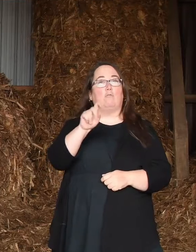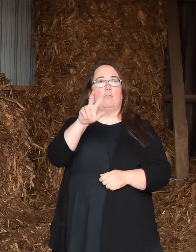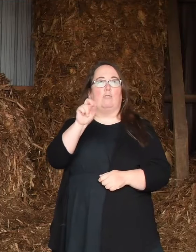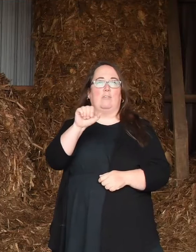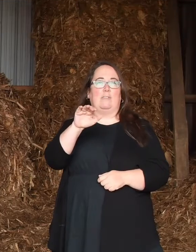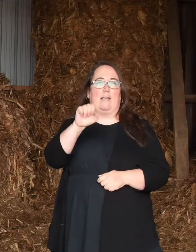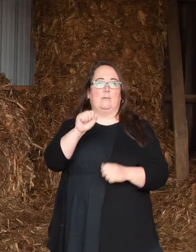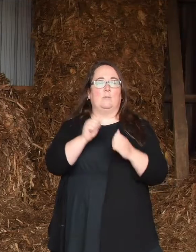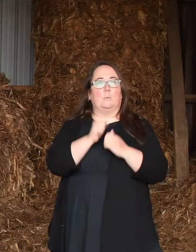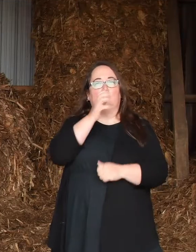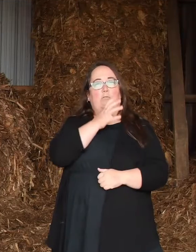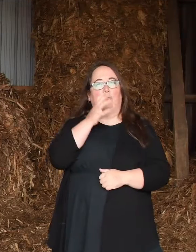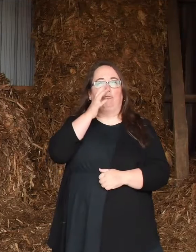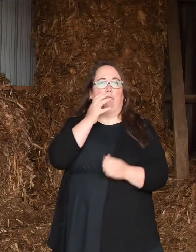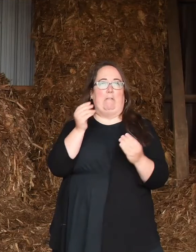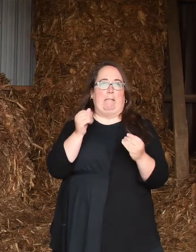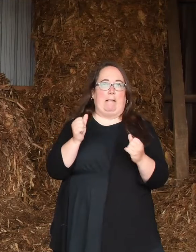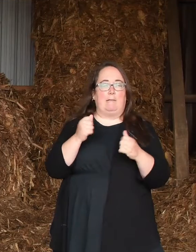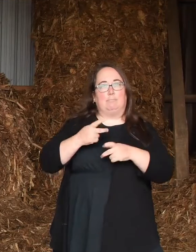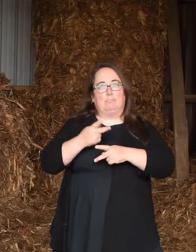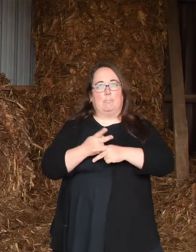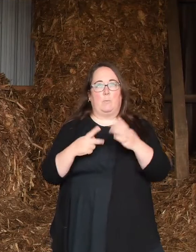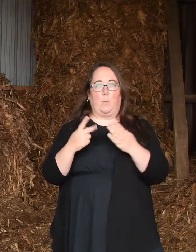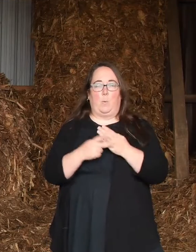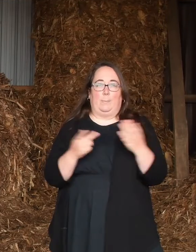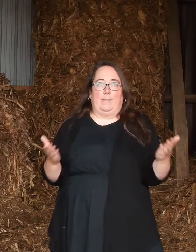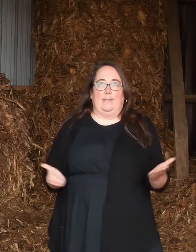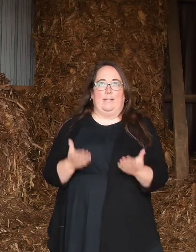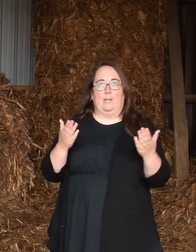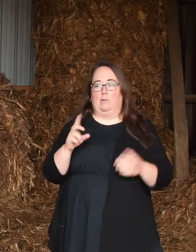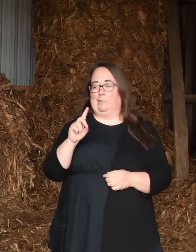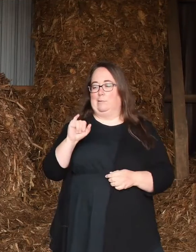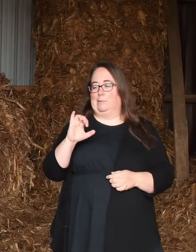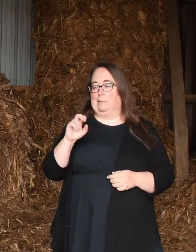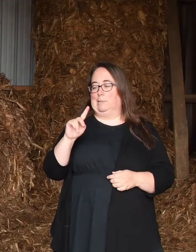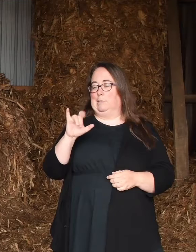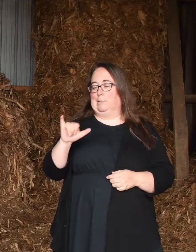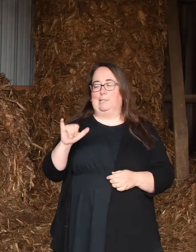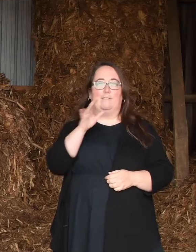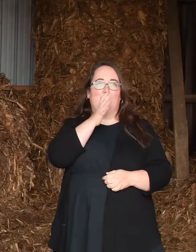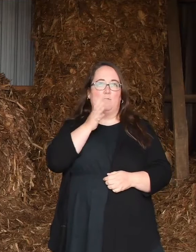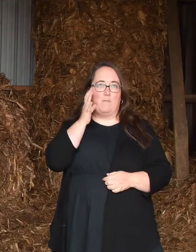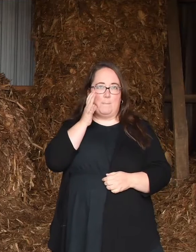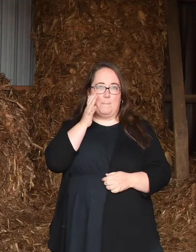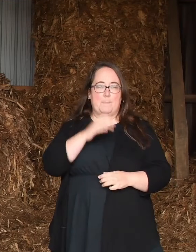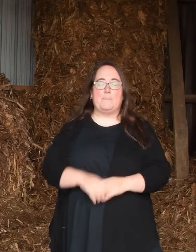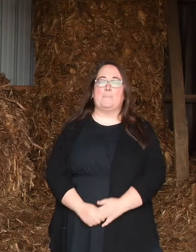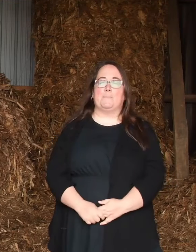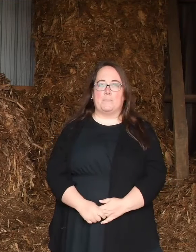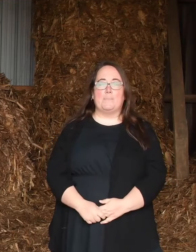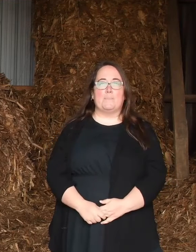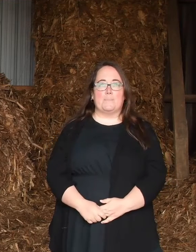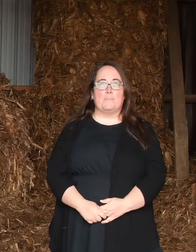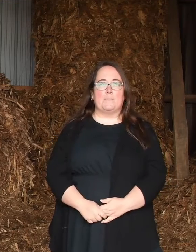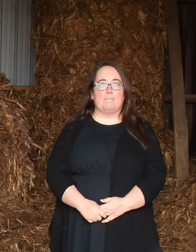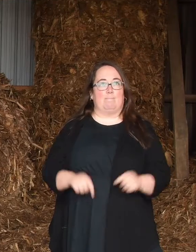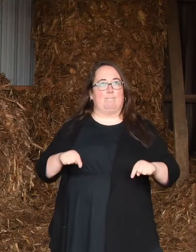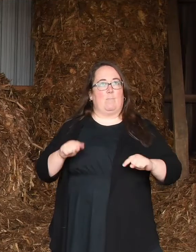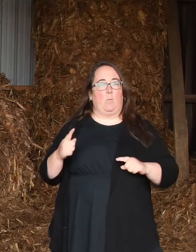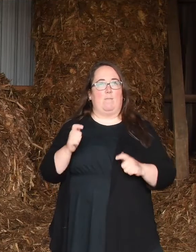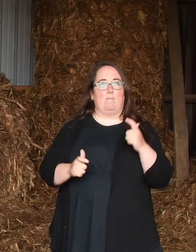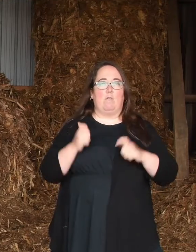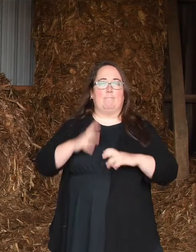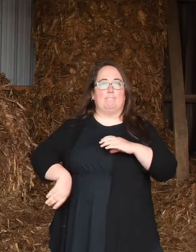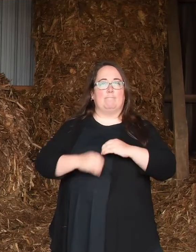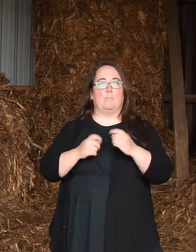the Agricultural Land Preservation Program here at Dickey Farm. This is one of the largest